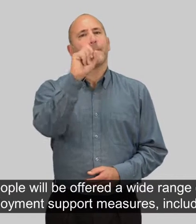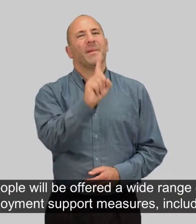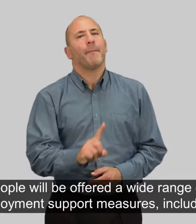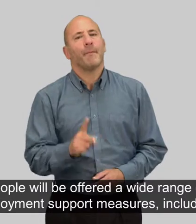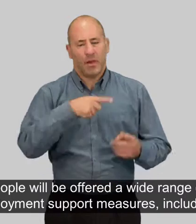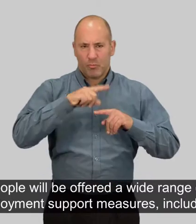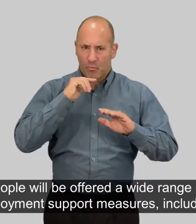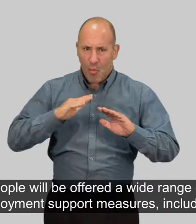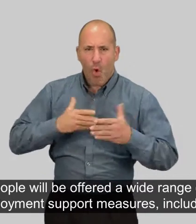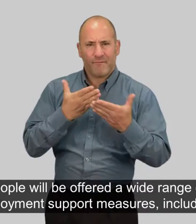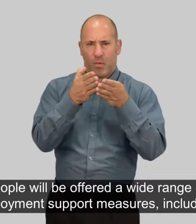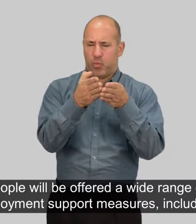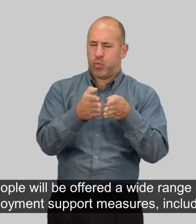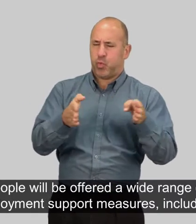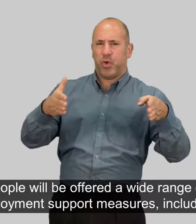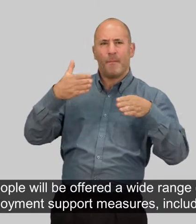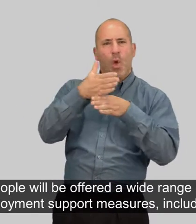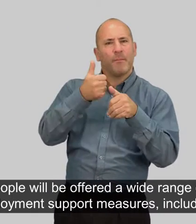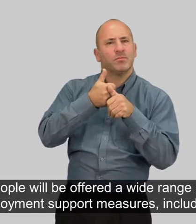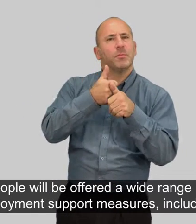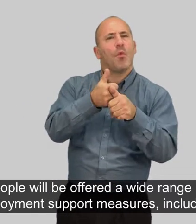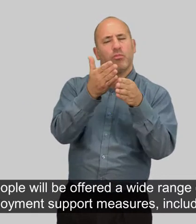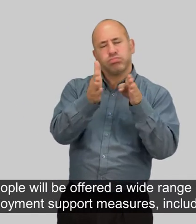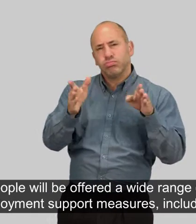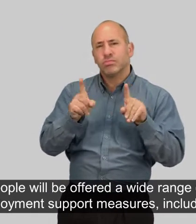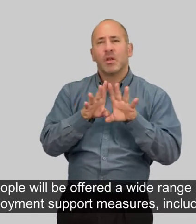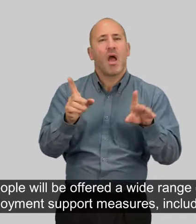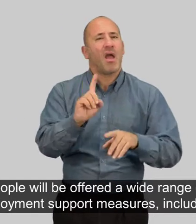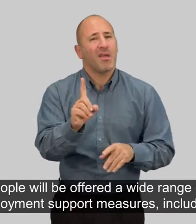People will be offered a wide range of employment support measures, including